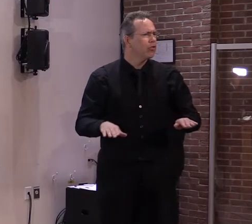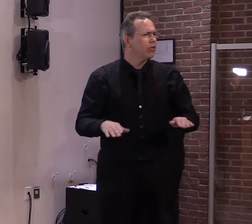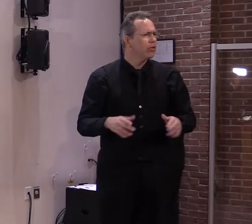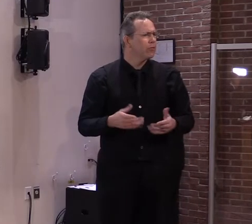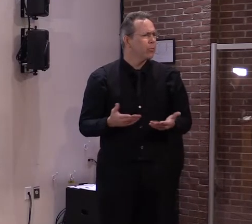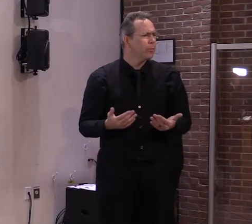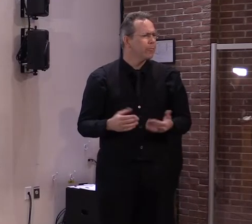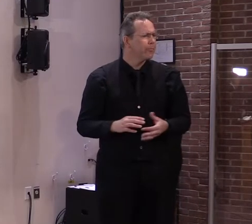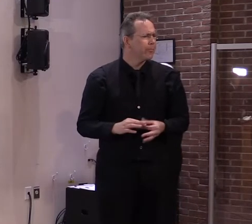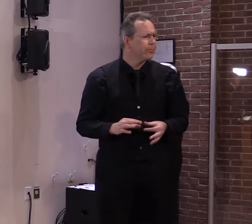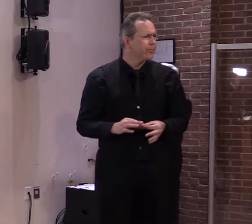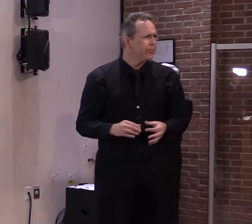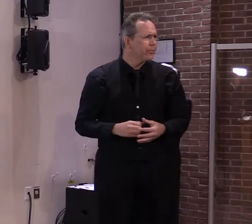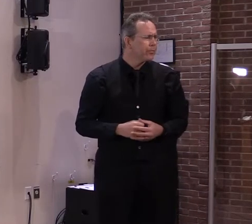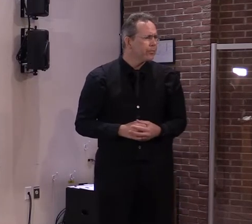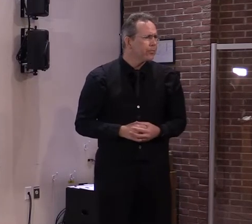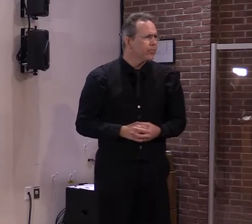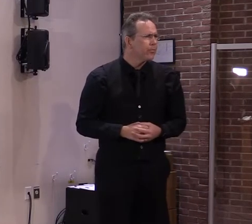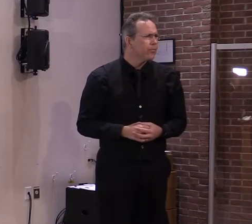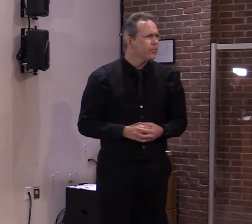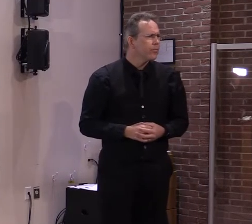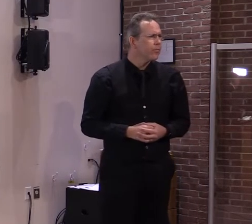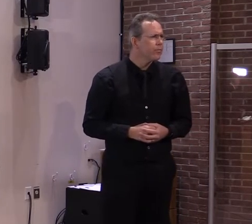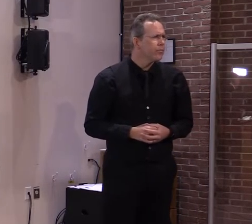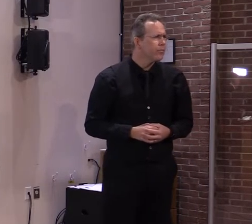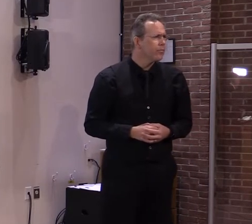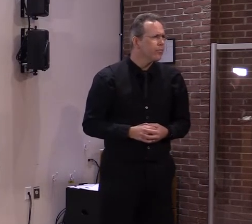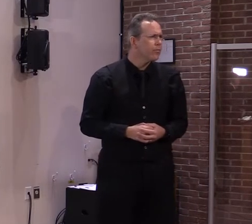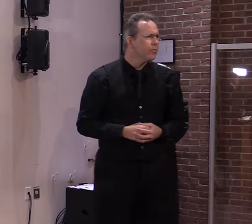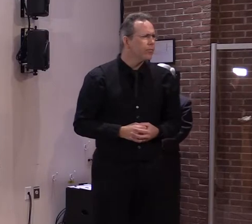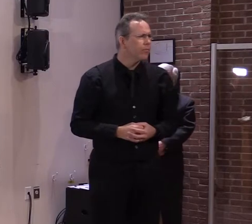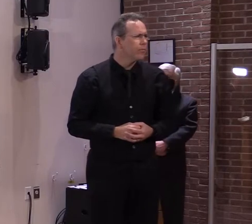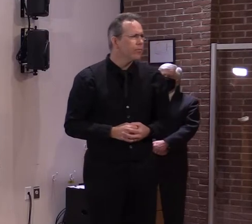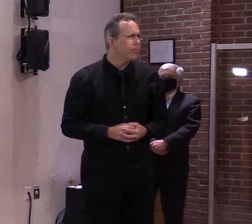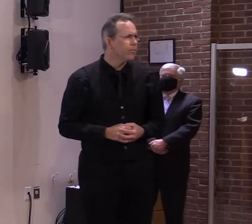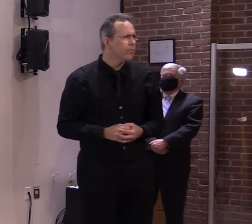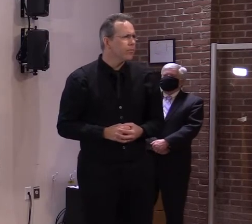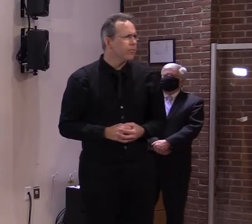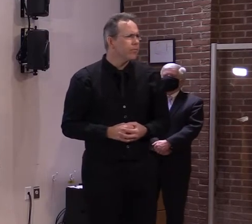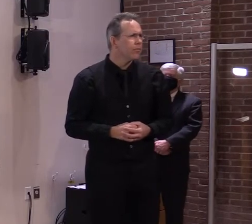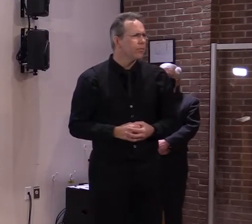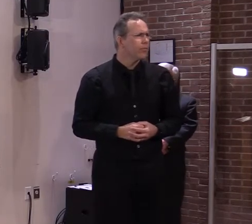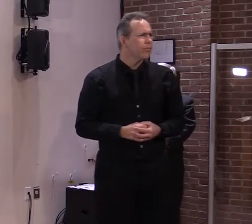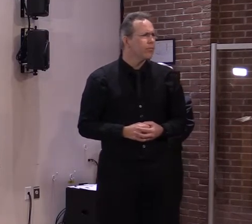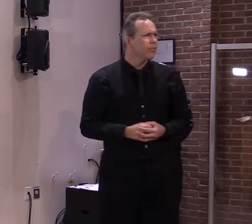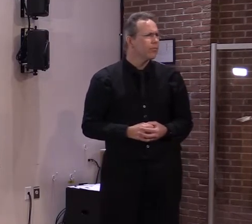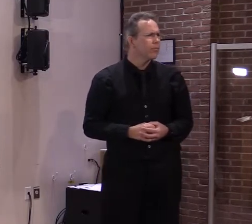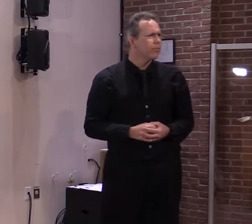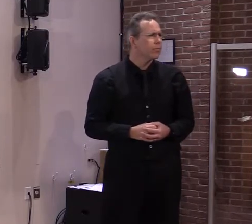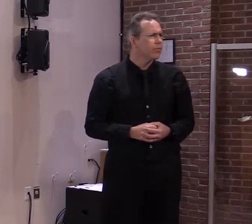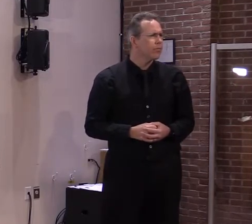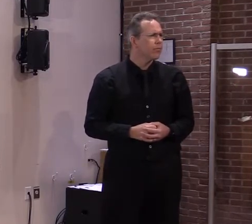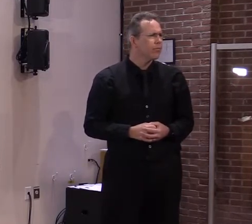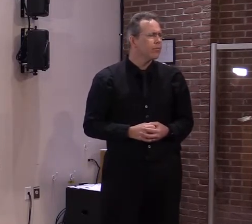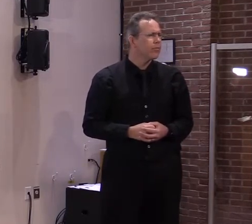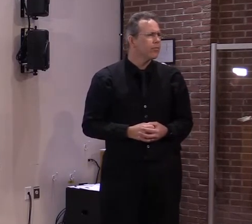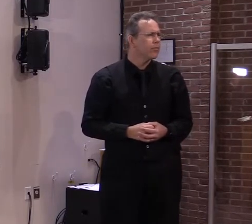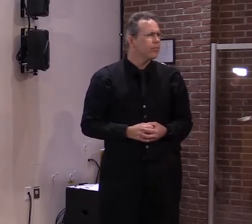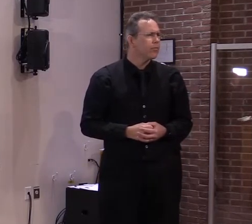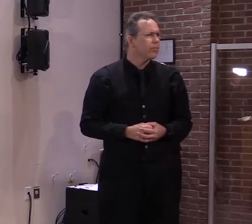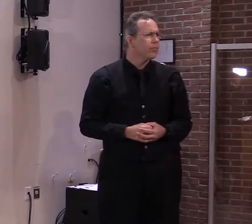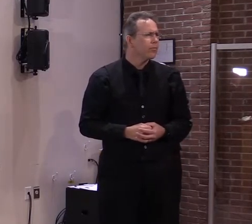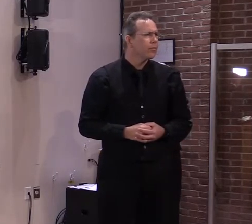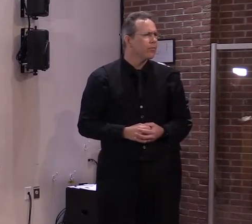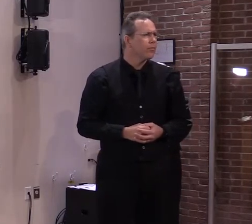be quarantined or tested as well? Well, as of now, or as of